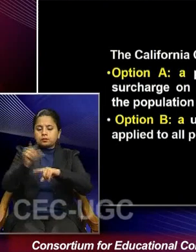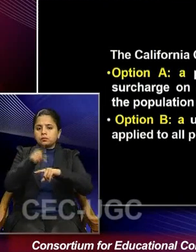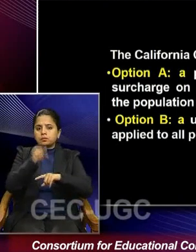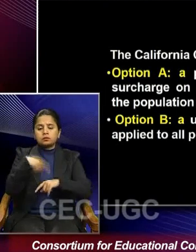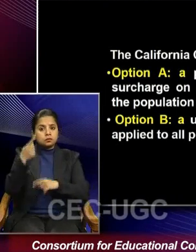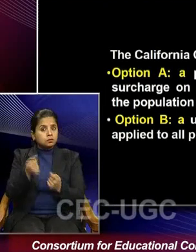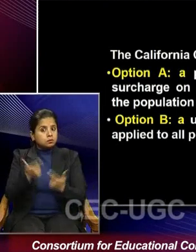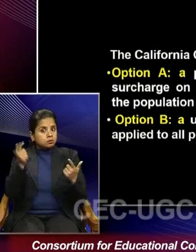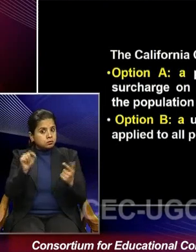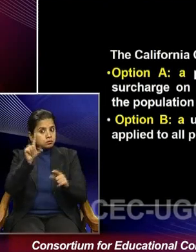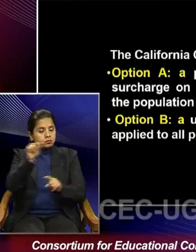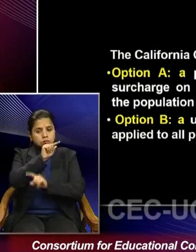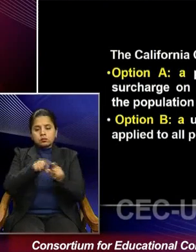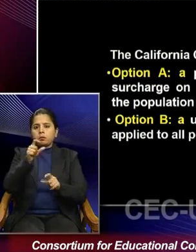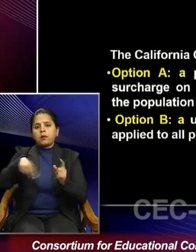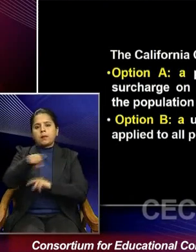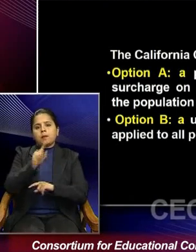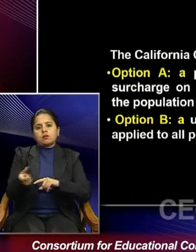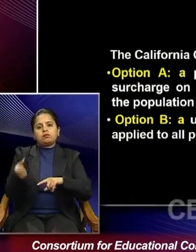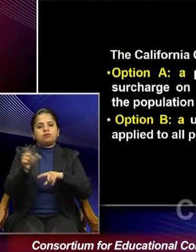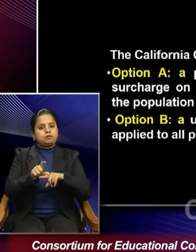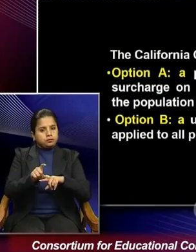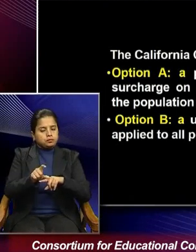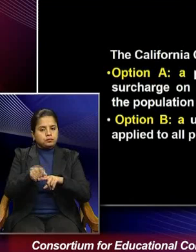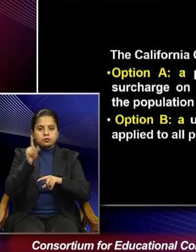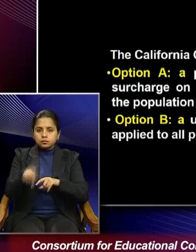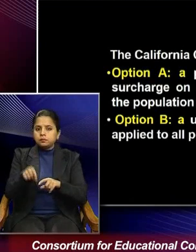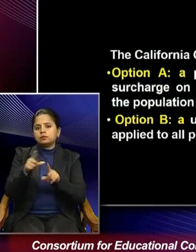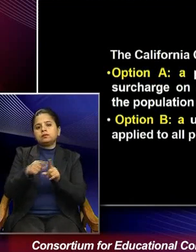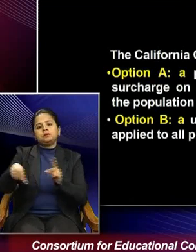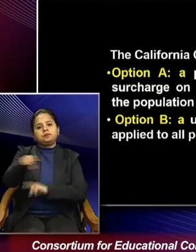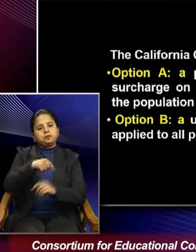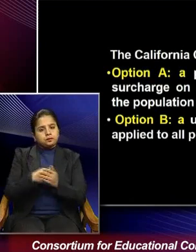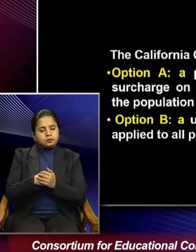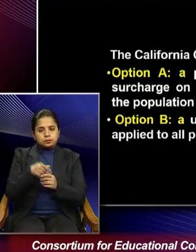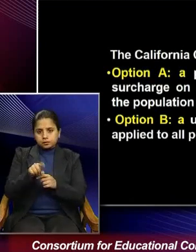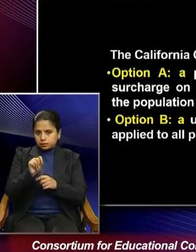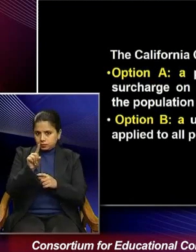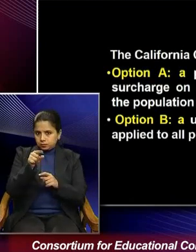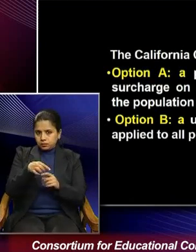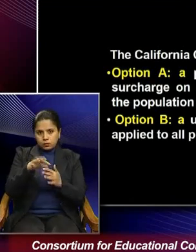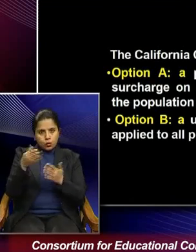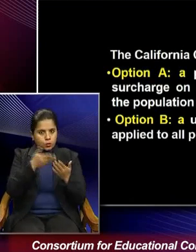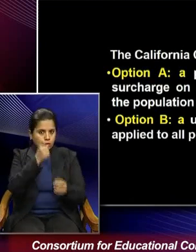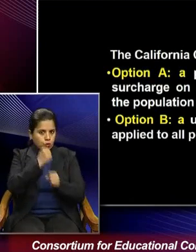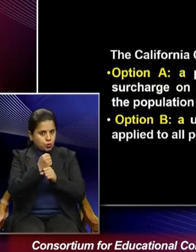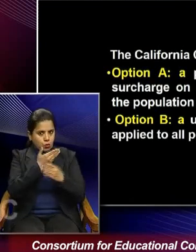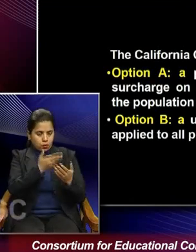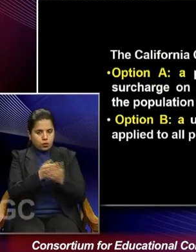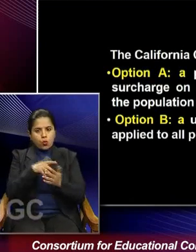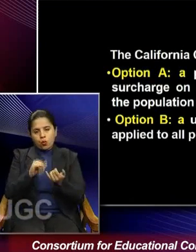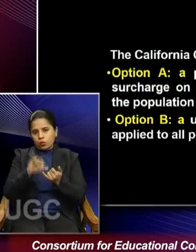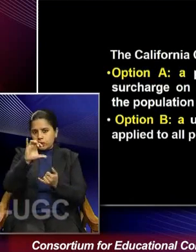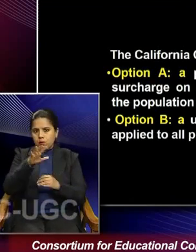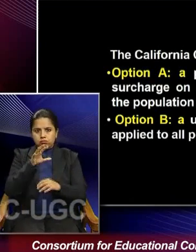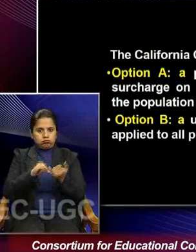wealthiest 10% of the population is being implemented. This is the first option with the government or the state to